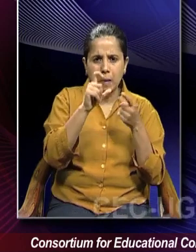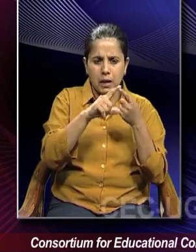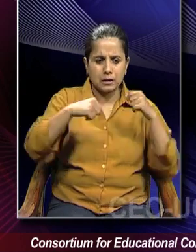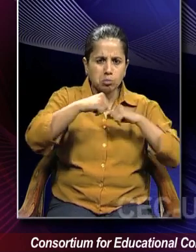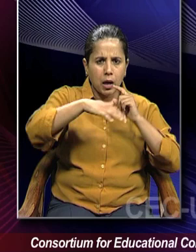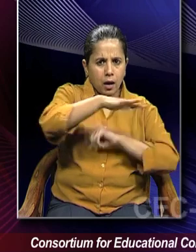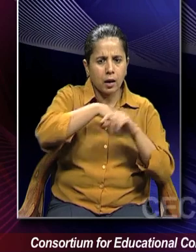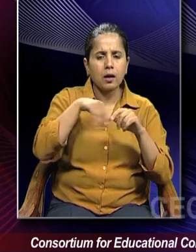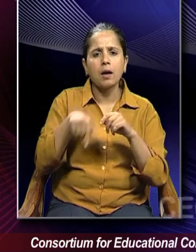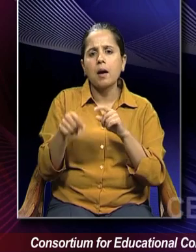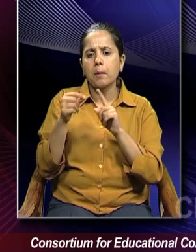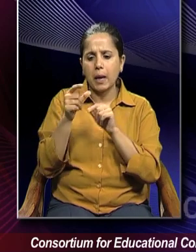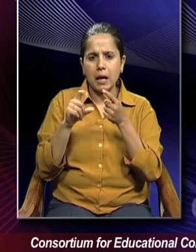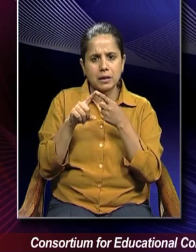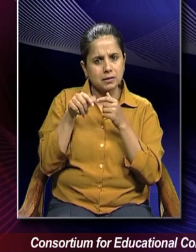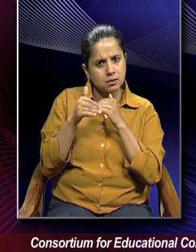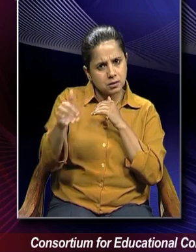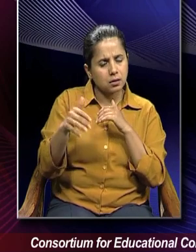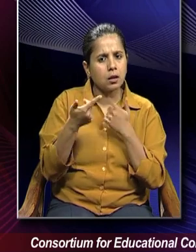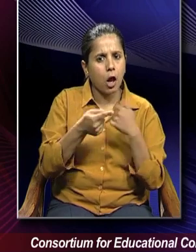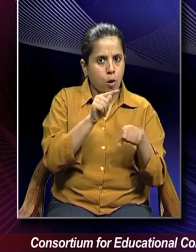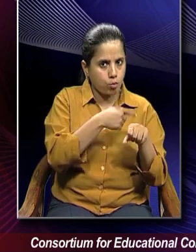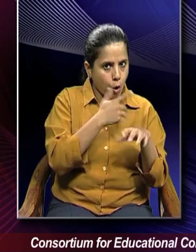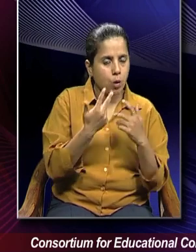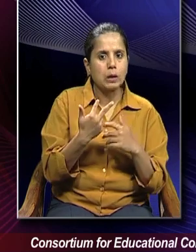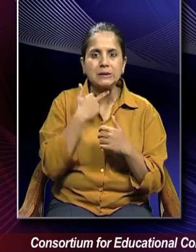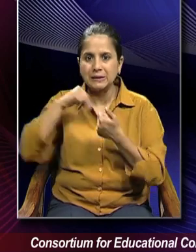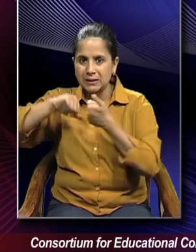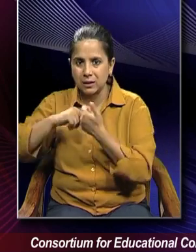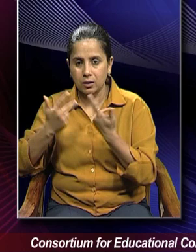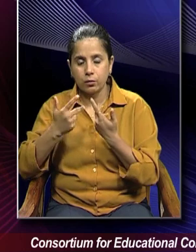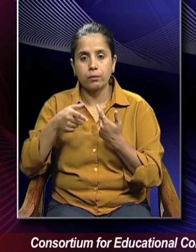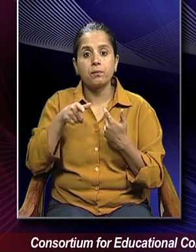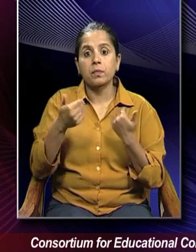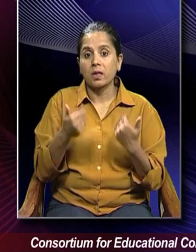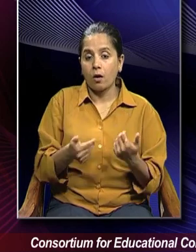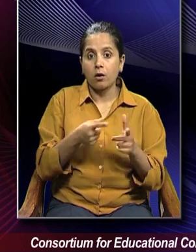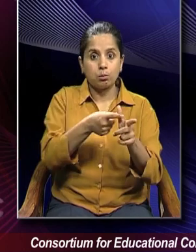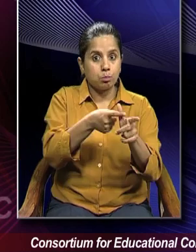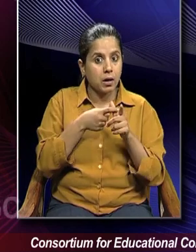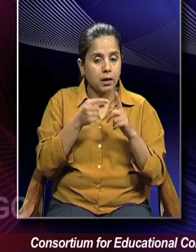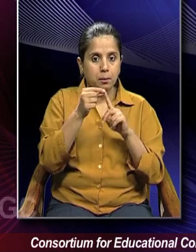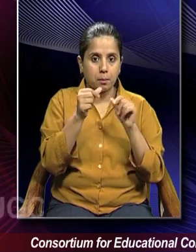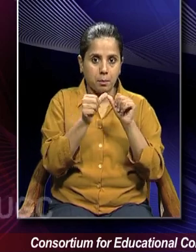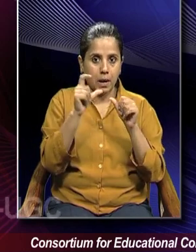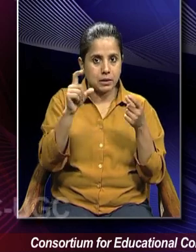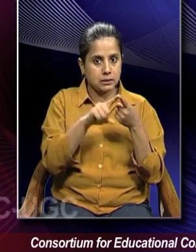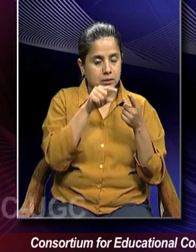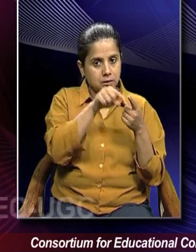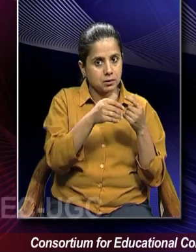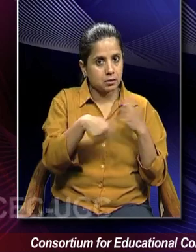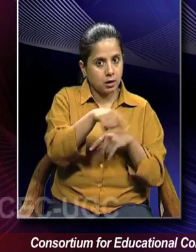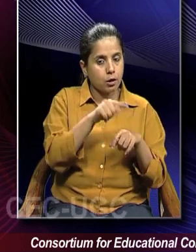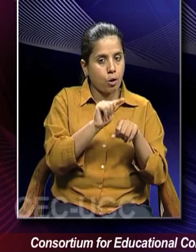pace of that opportunity and threat which we are witnessing. So, the speed with which this, the pace at which these